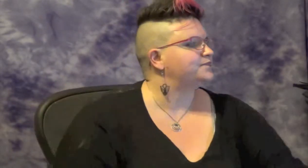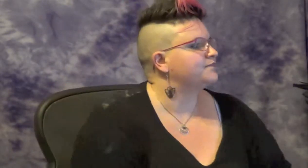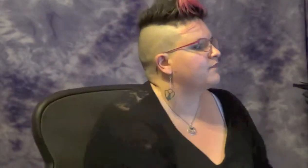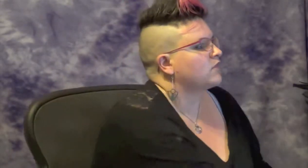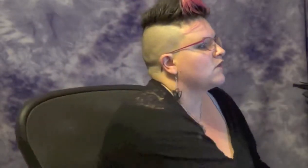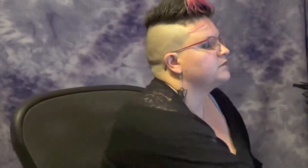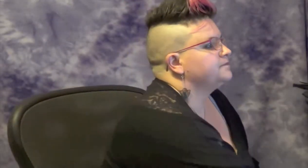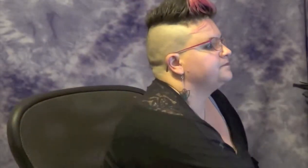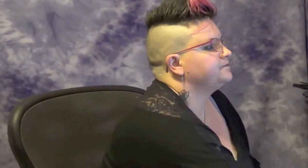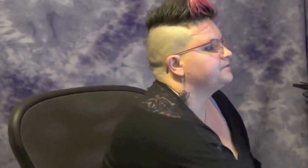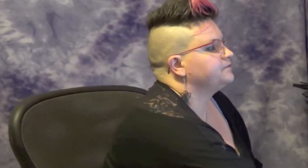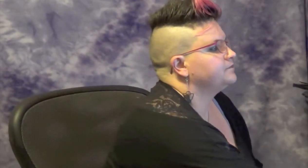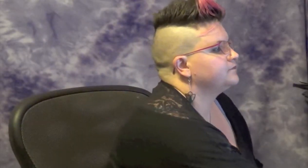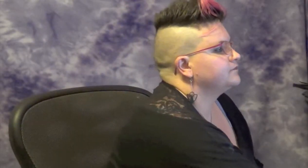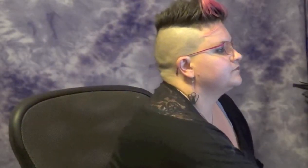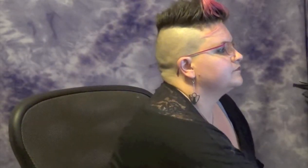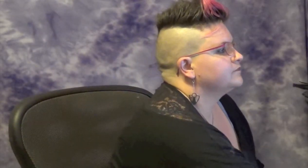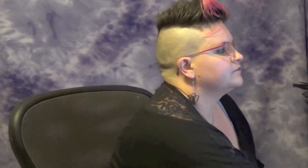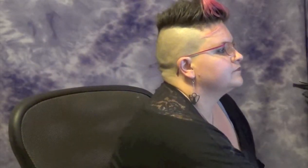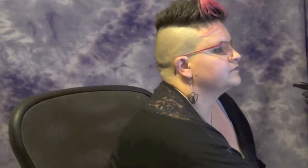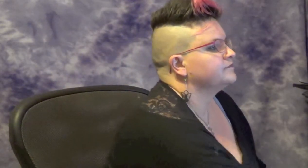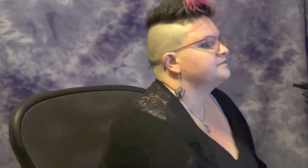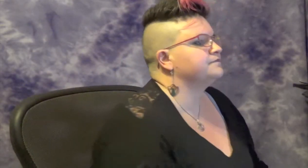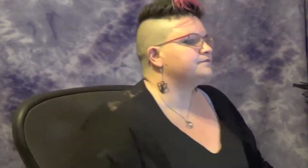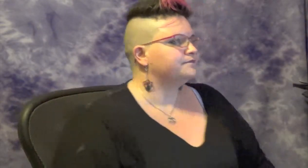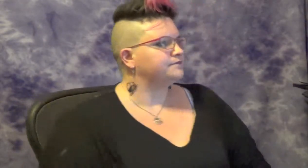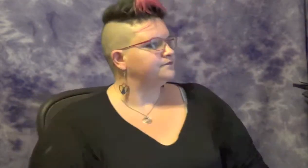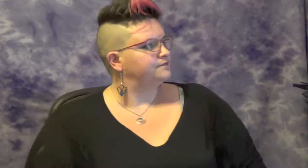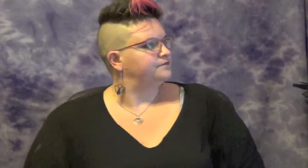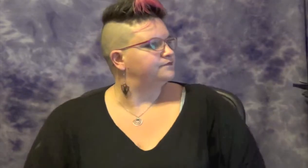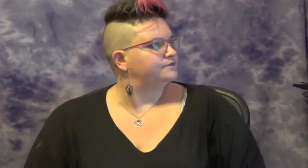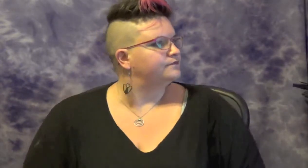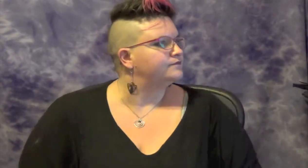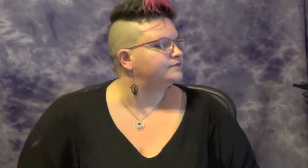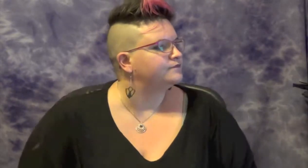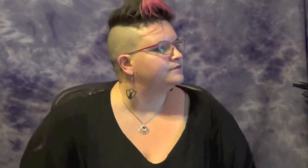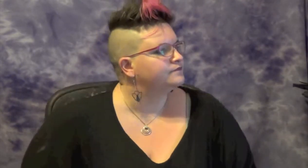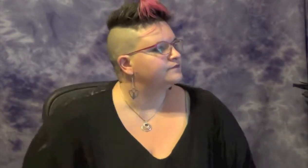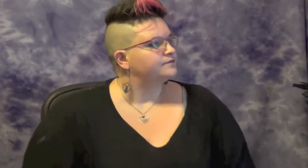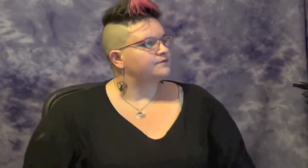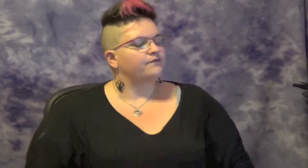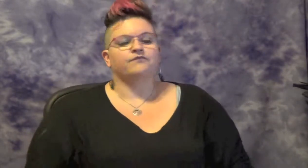and you're more just abreast on all of those different cultural differences.